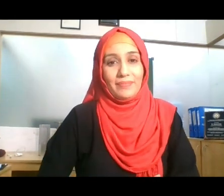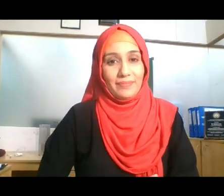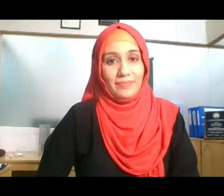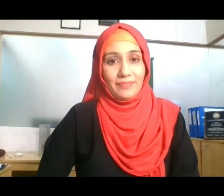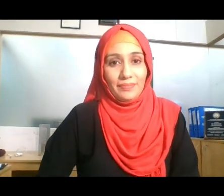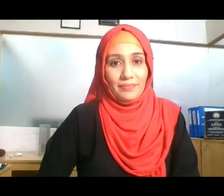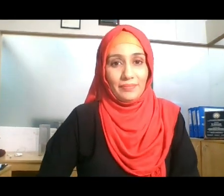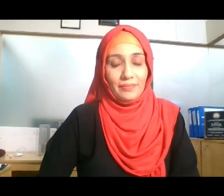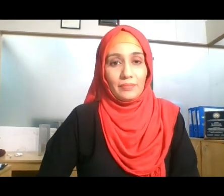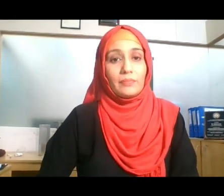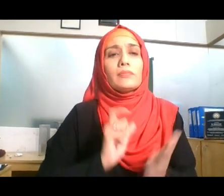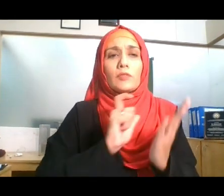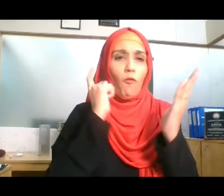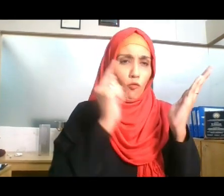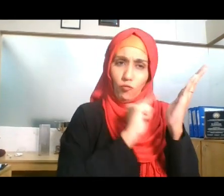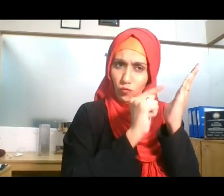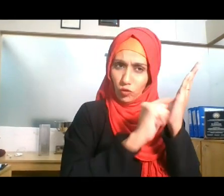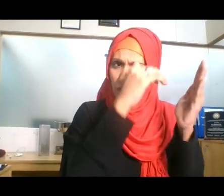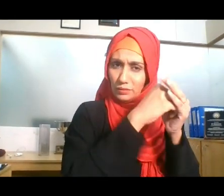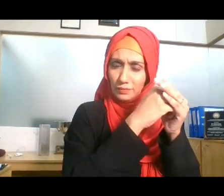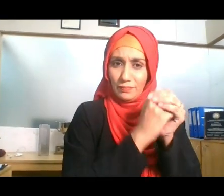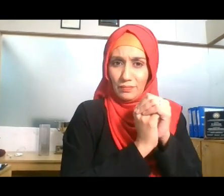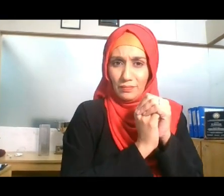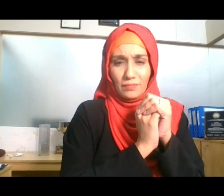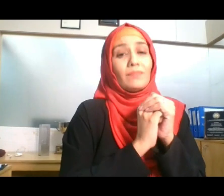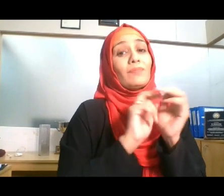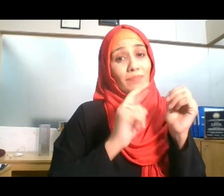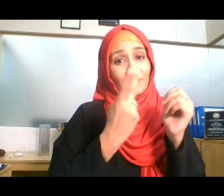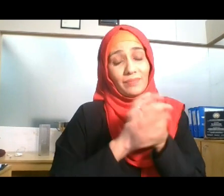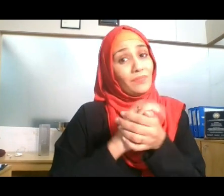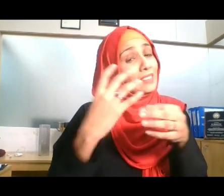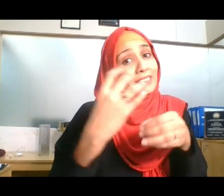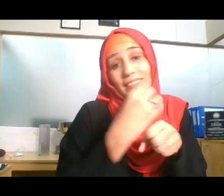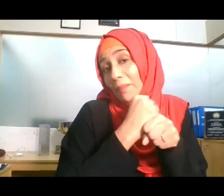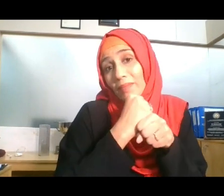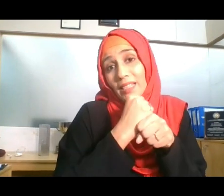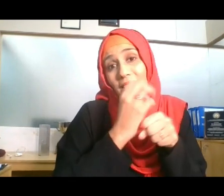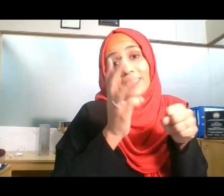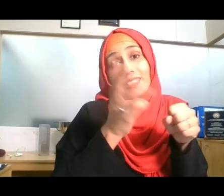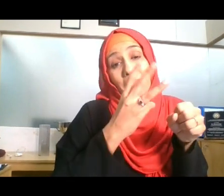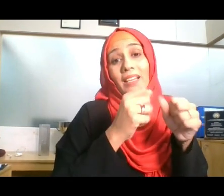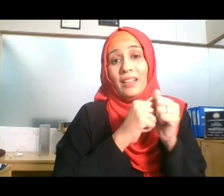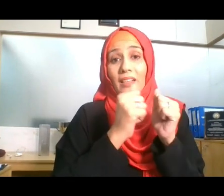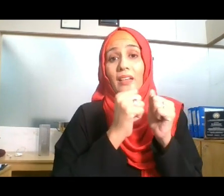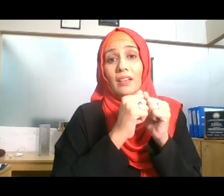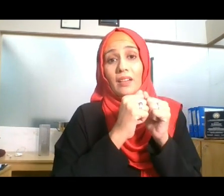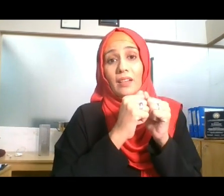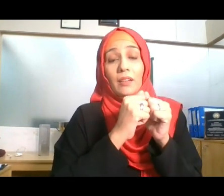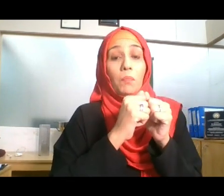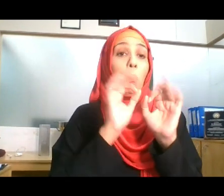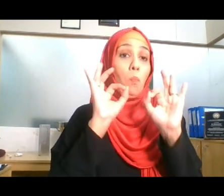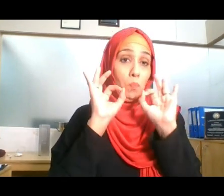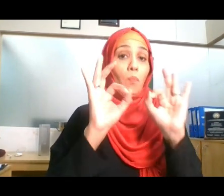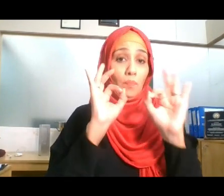an Android and smartphone, but is also completely functional and superb